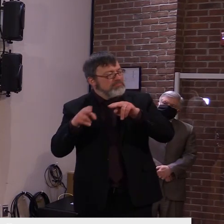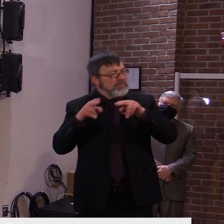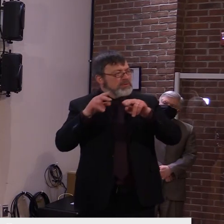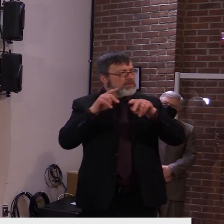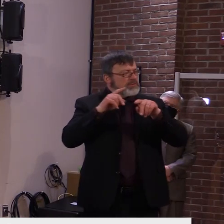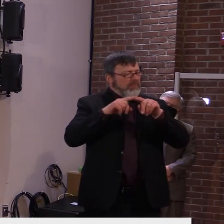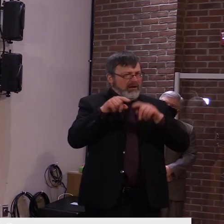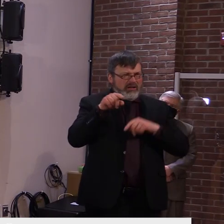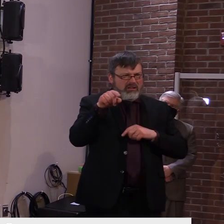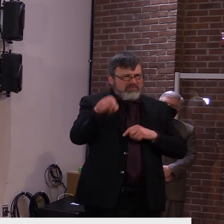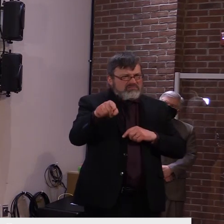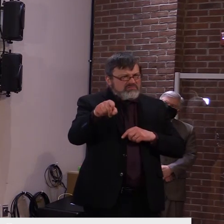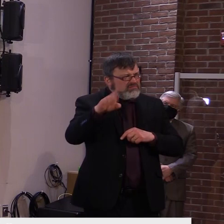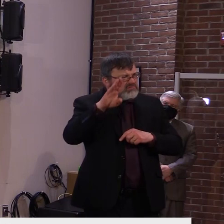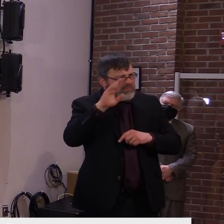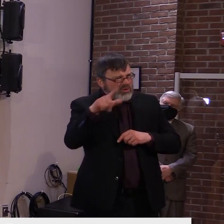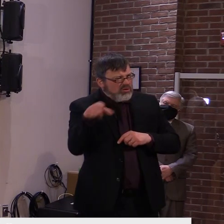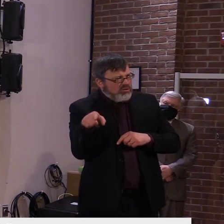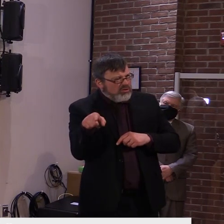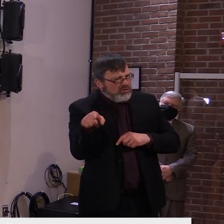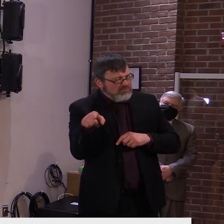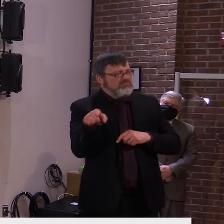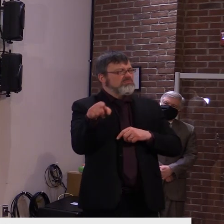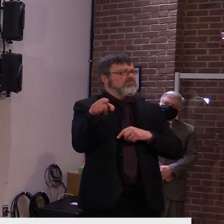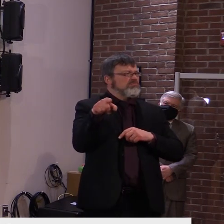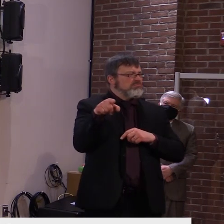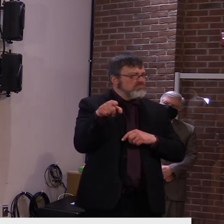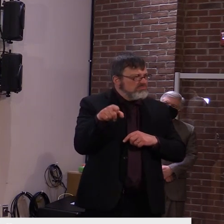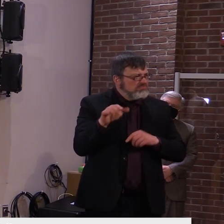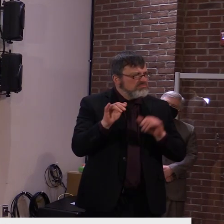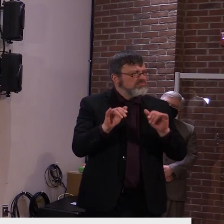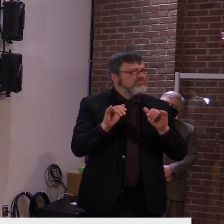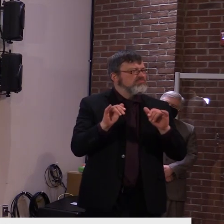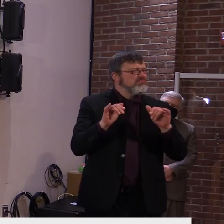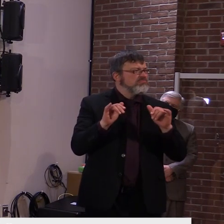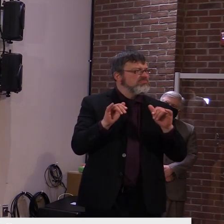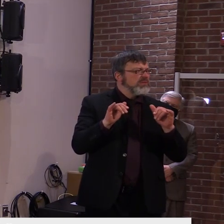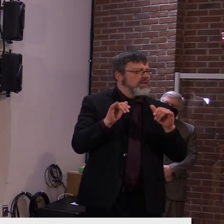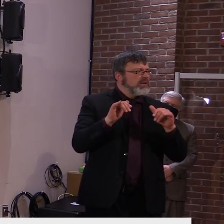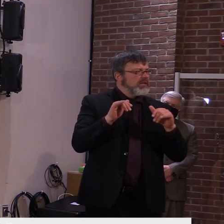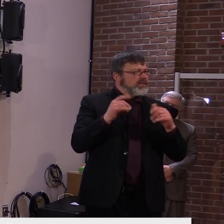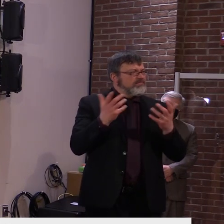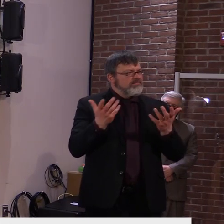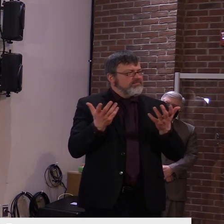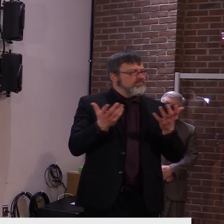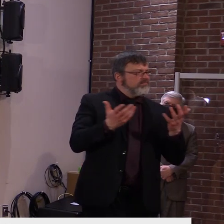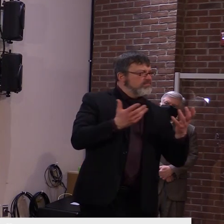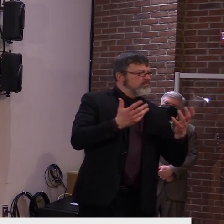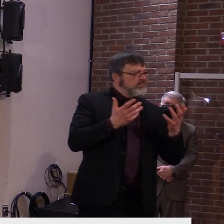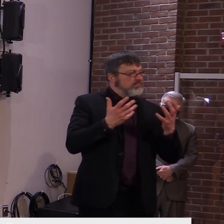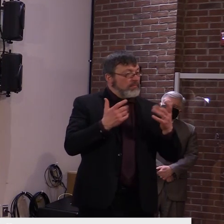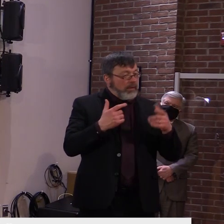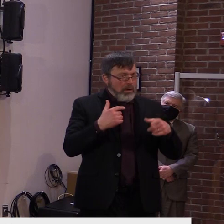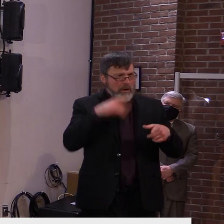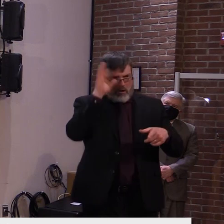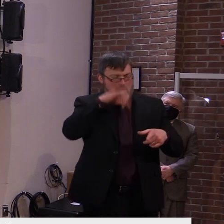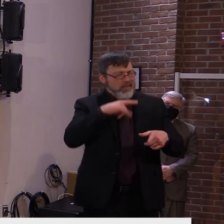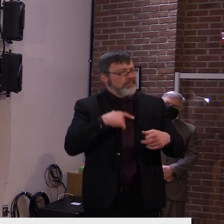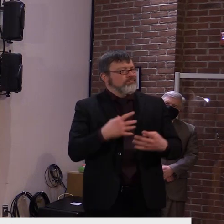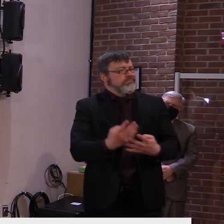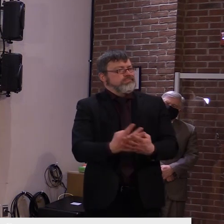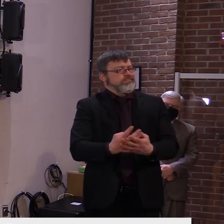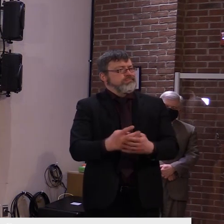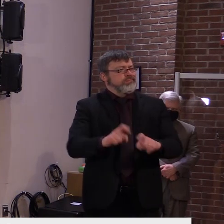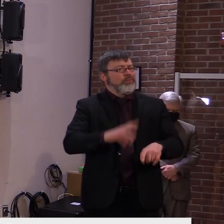in response to findings in the wastewater with regard to the new variant. We announced that there were abundant